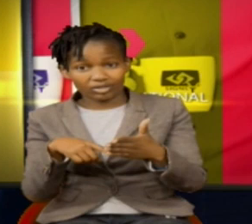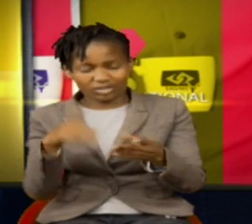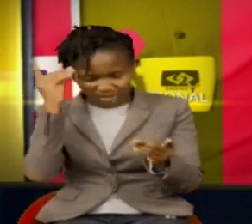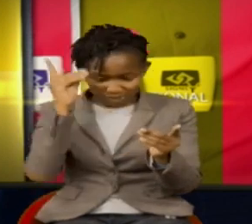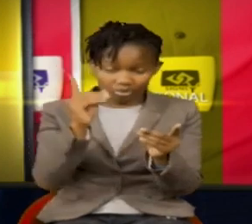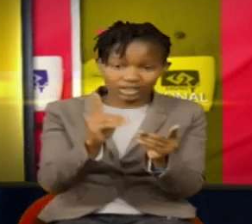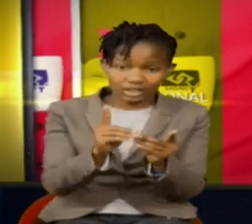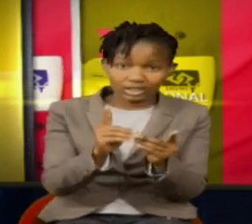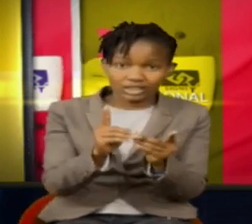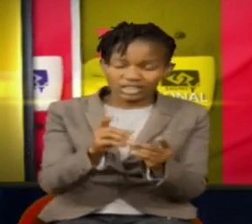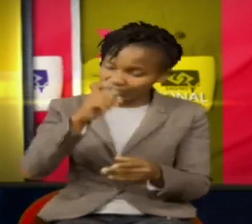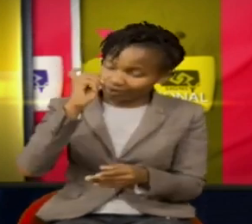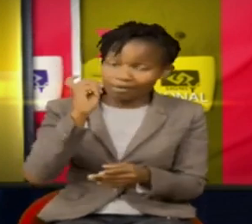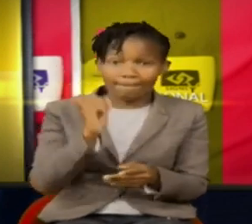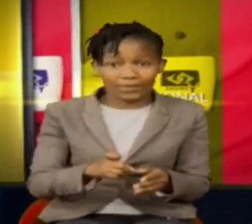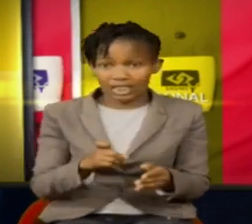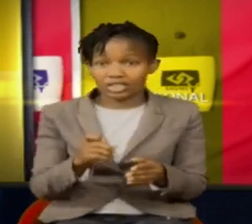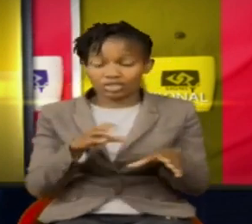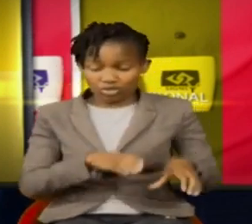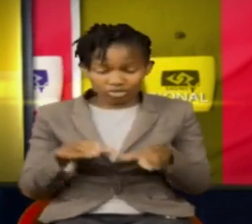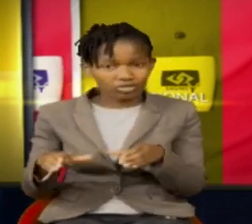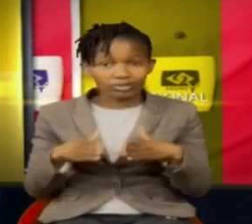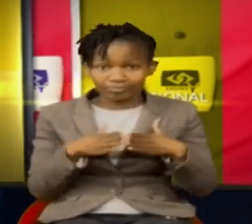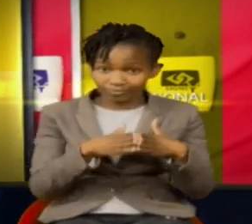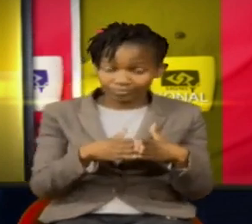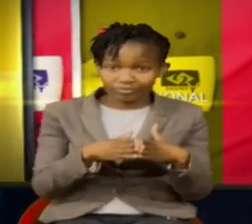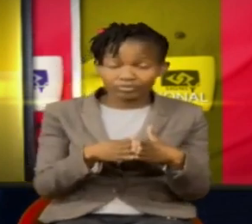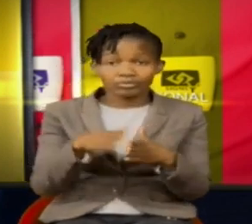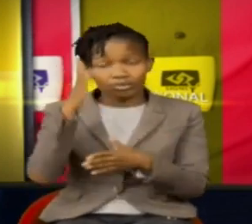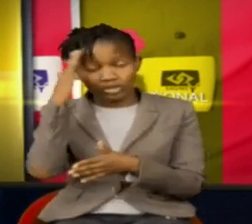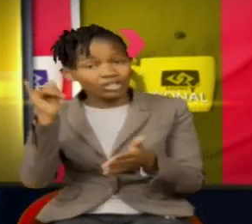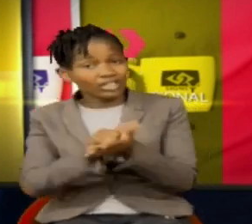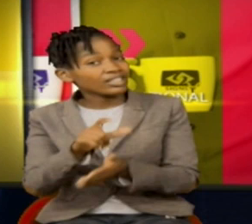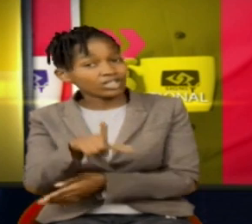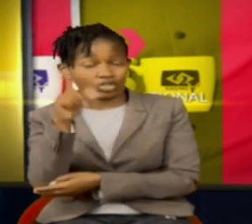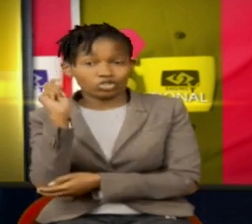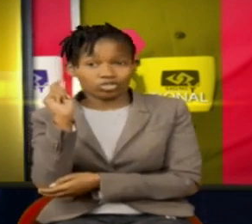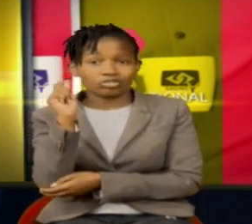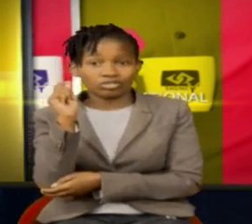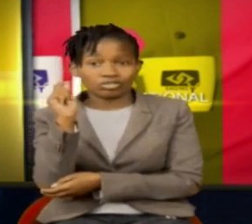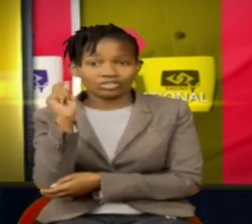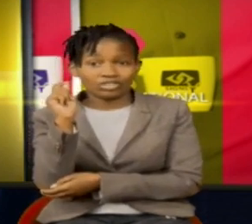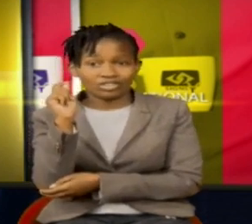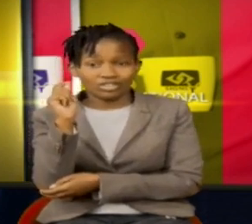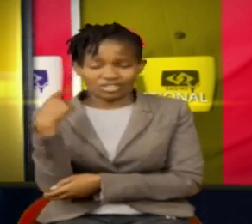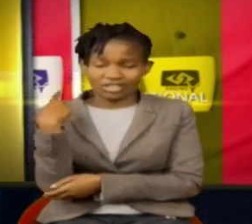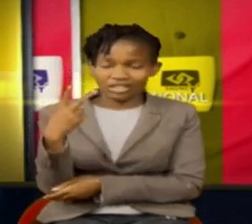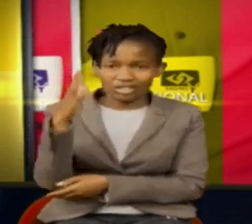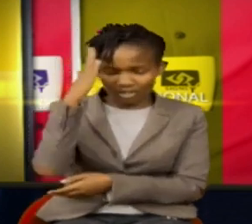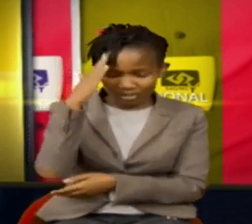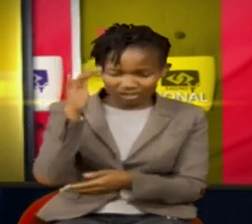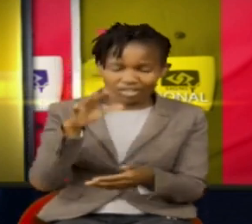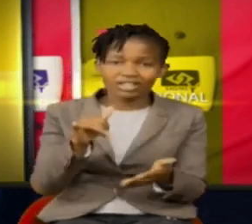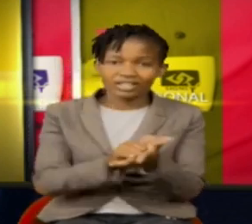decide, for example, if you must engage in sexual activity, yes, know first that there's a choice. There is a choice. Know that every action has